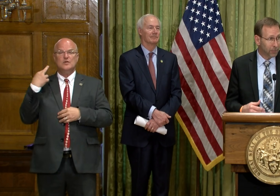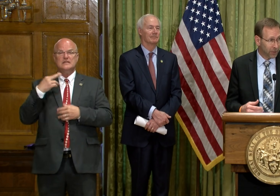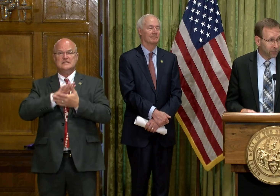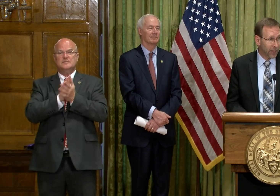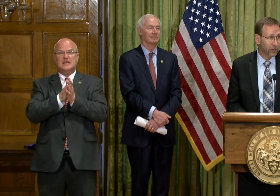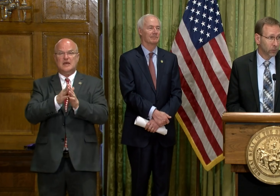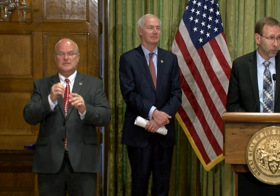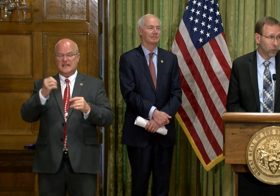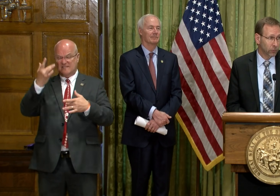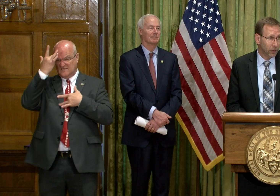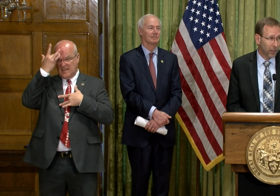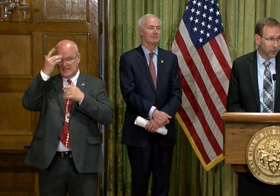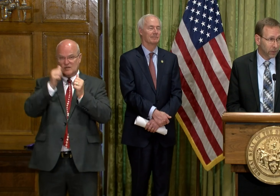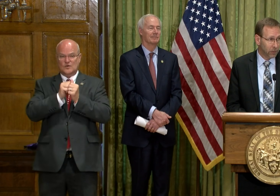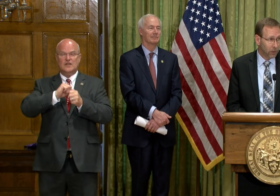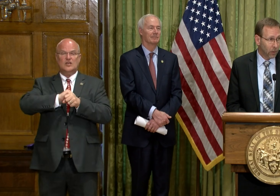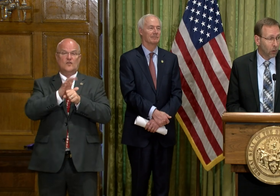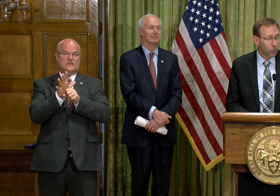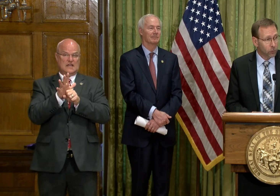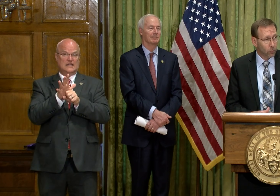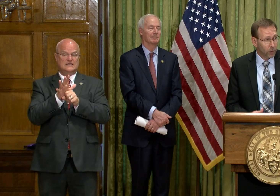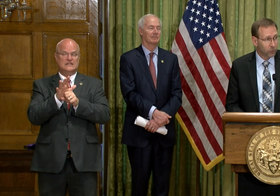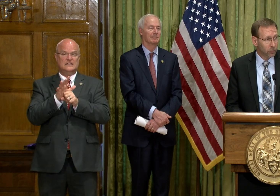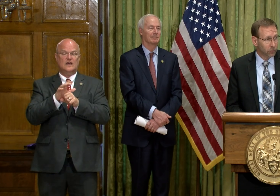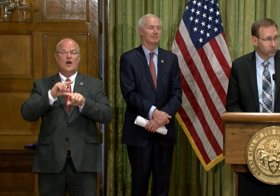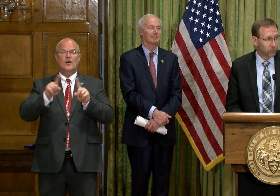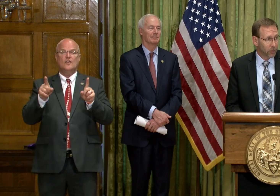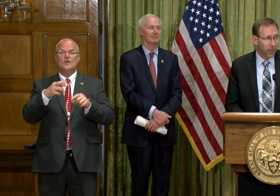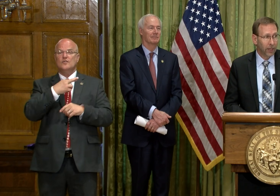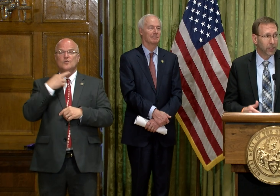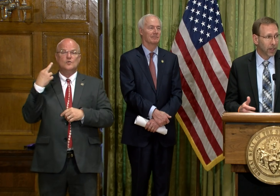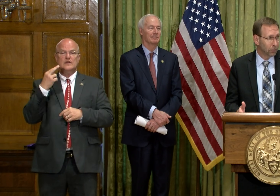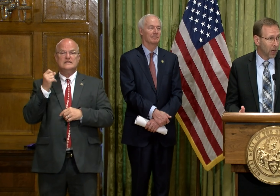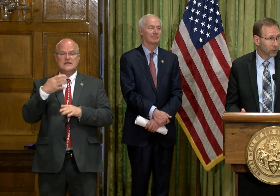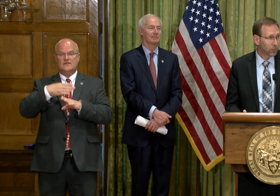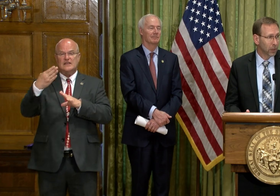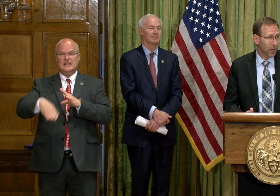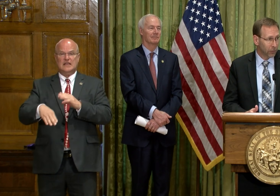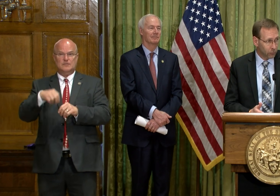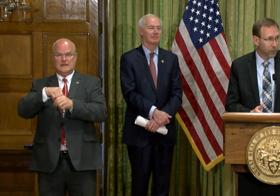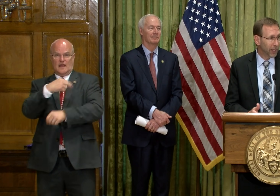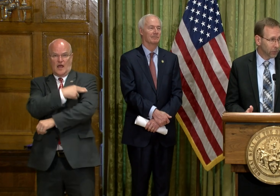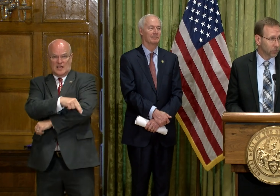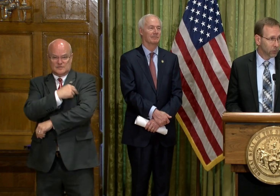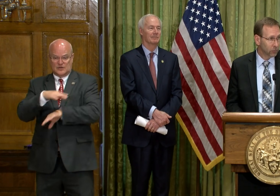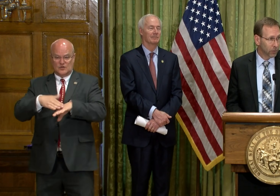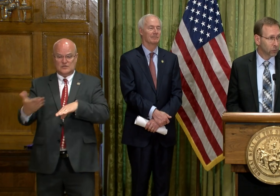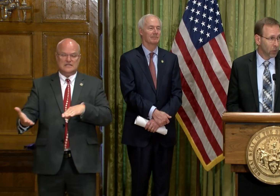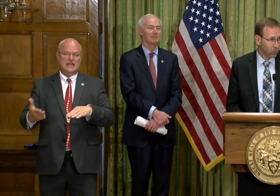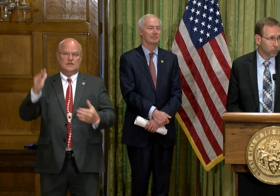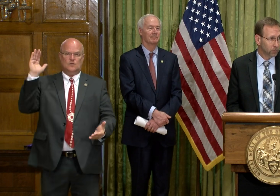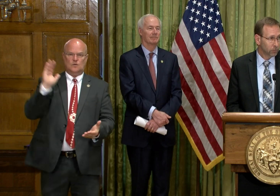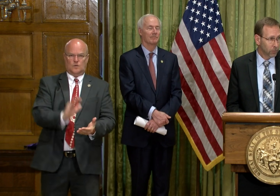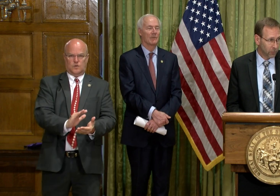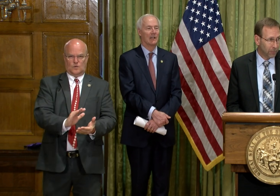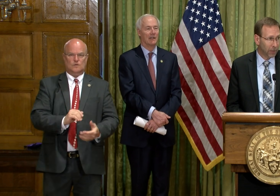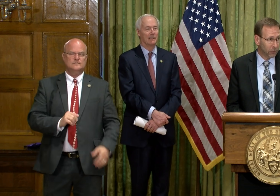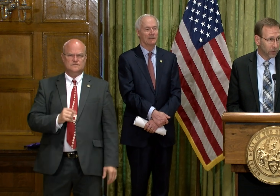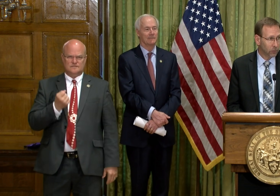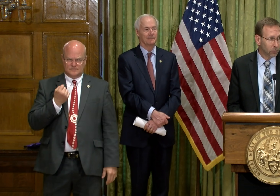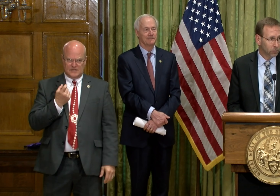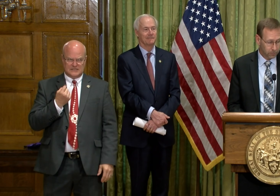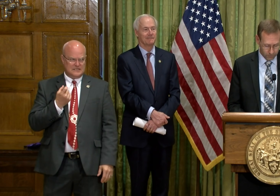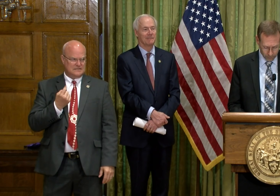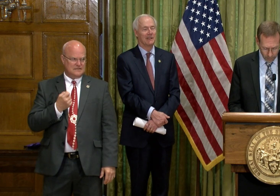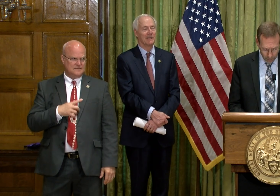of becoming infected with COVID-19, although your risk of ending up hospitalized or dead is much lower. Does that